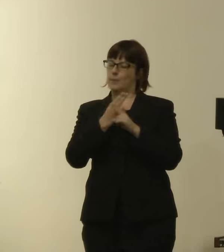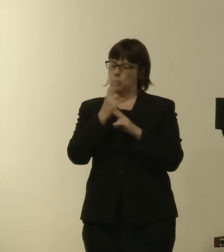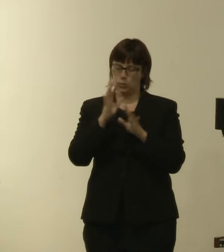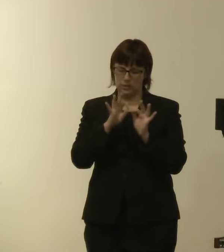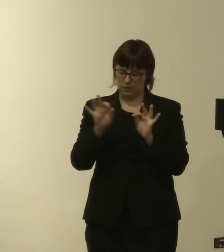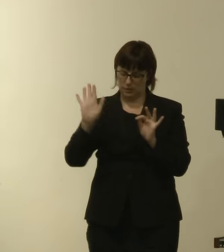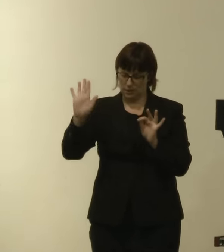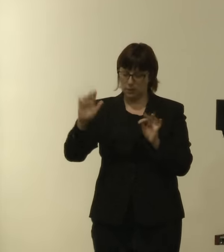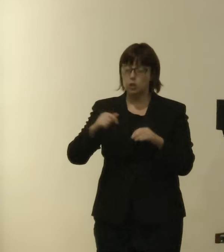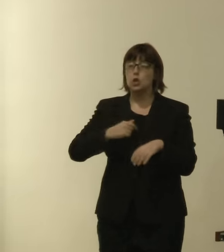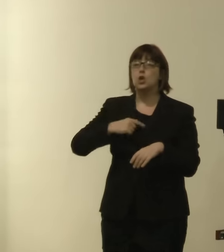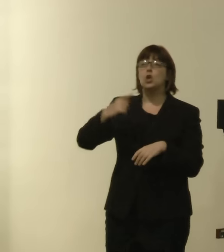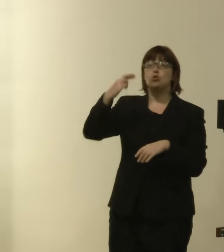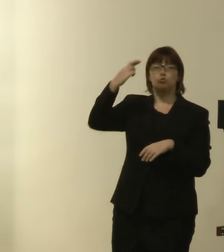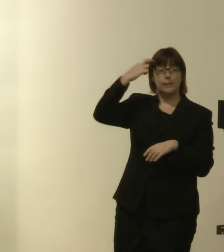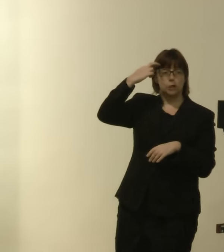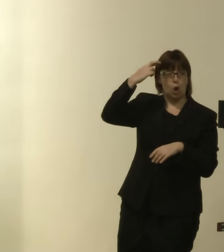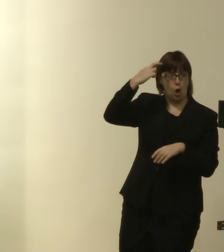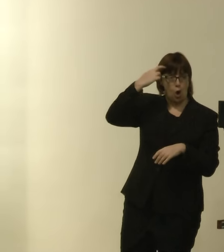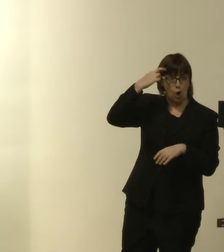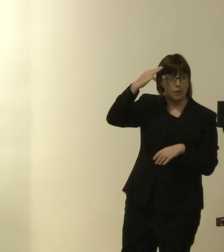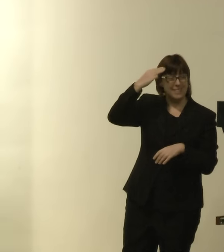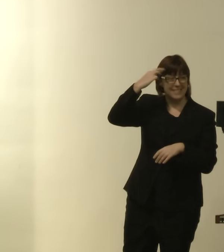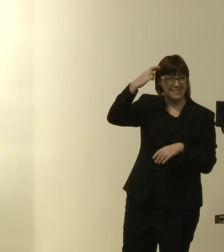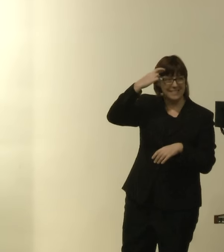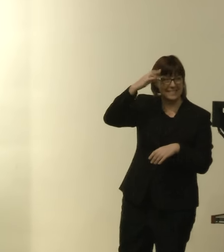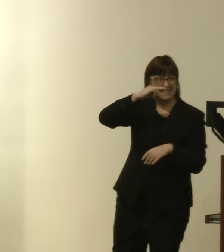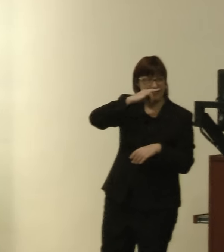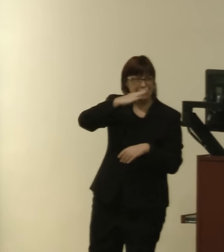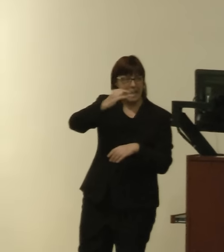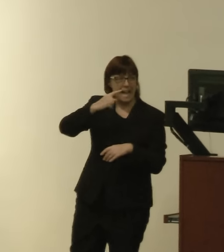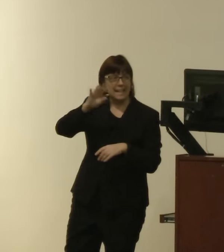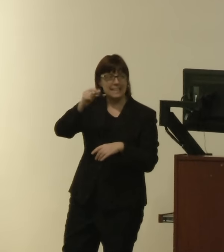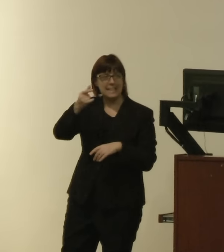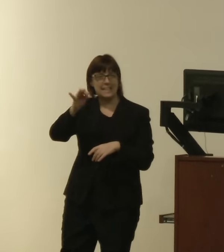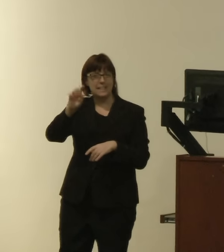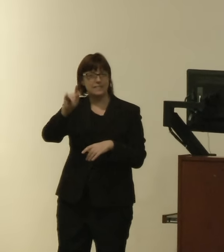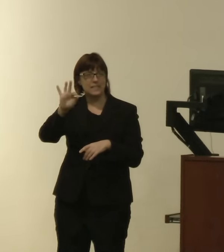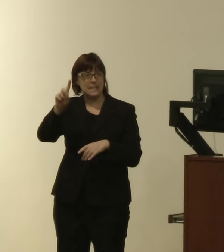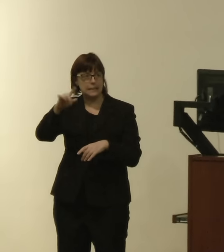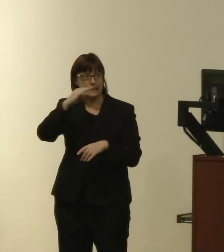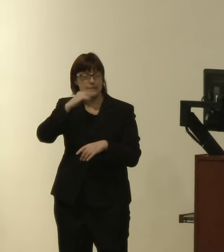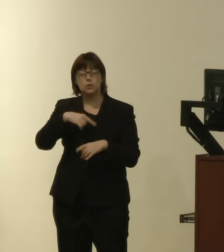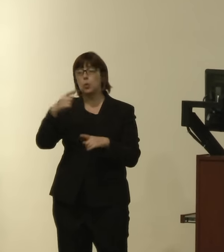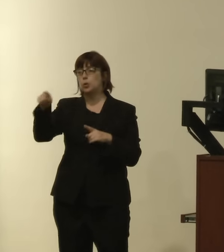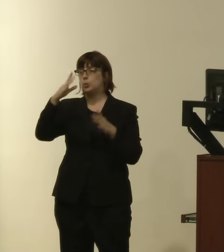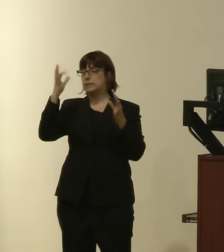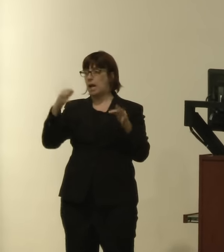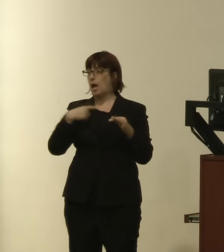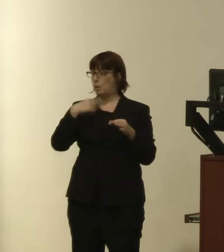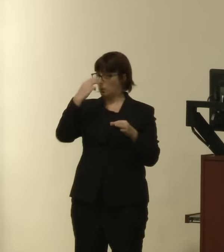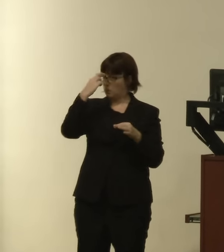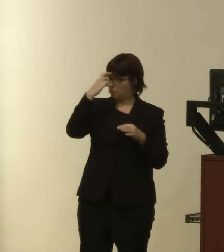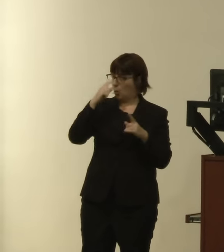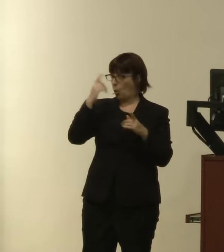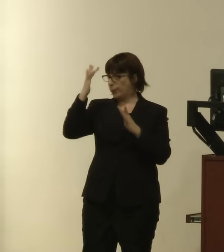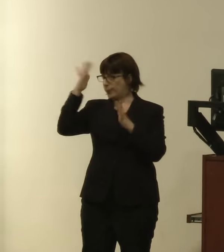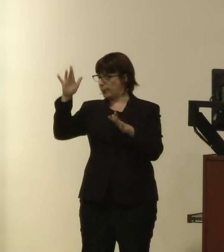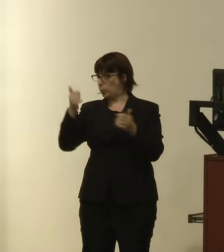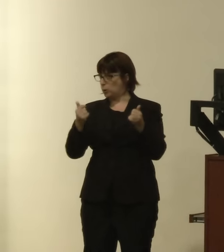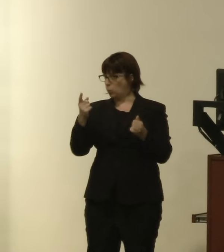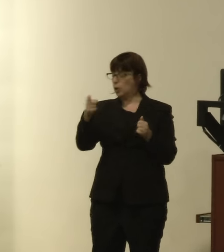day, retarded kids and gifted kids. So you can decide how I fared in that.